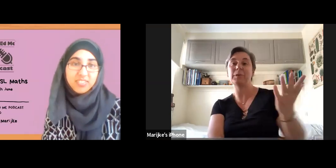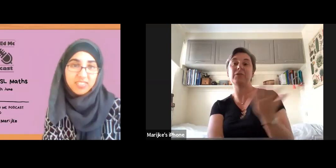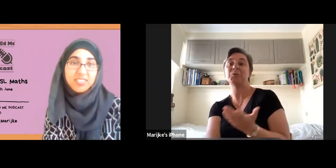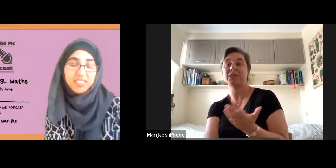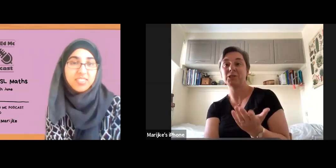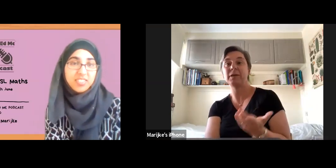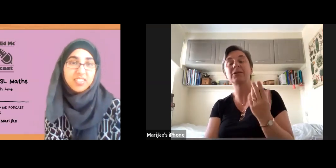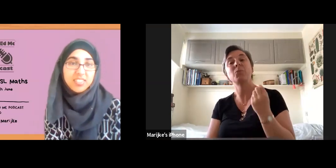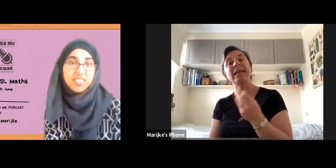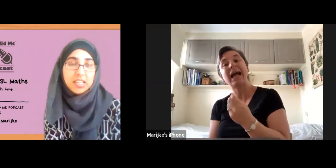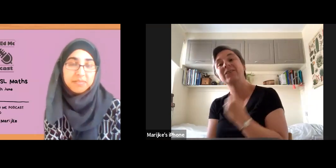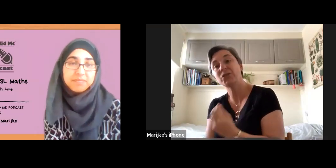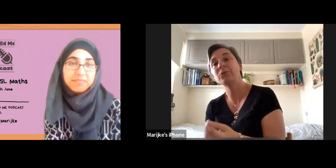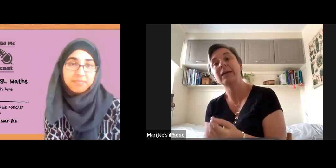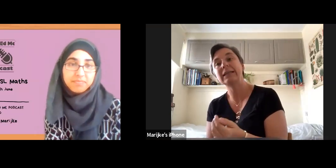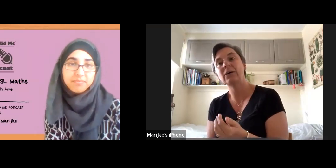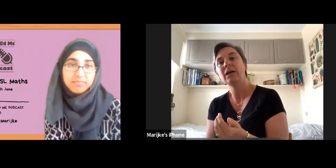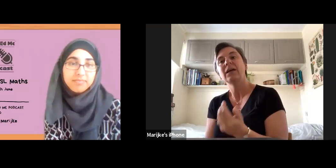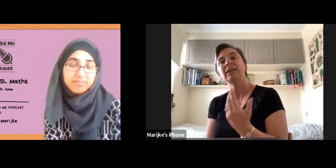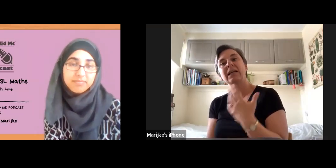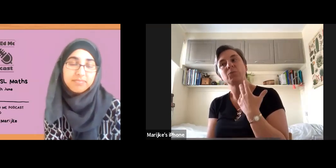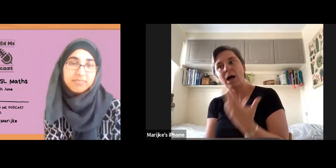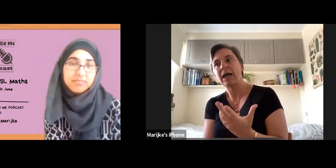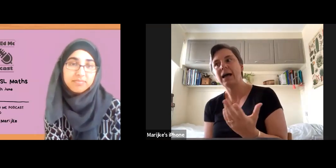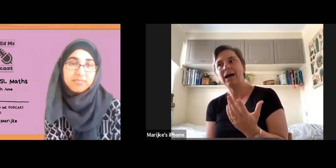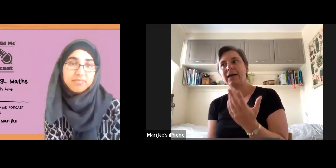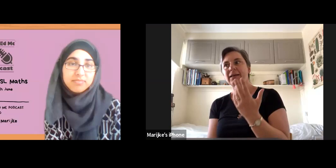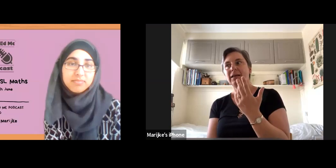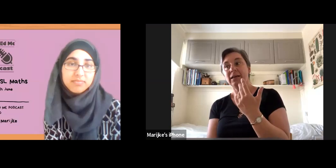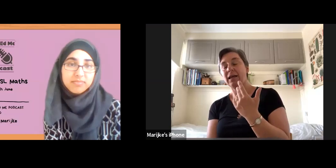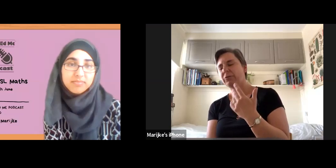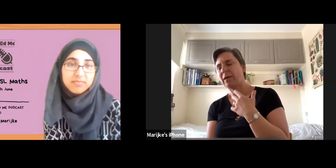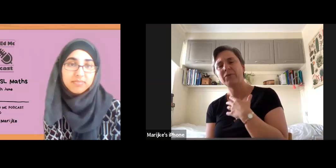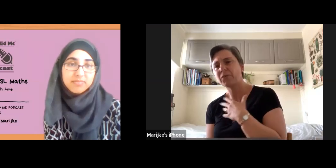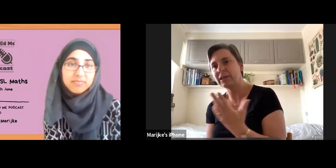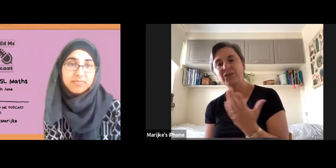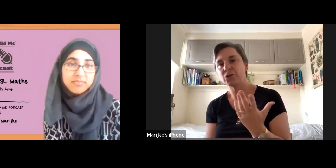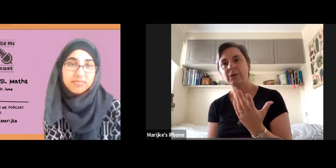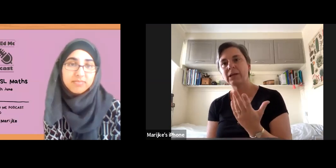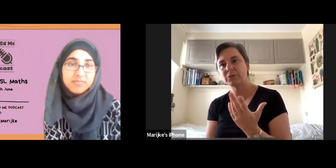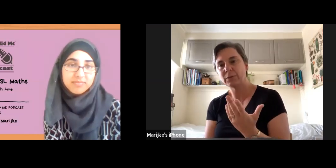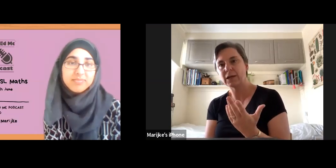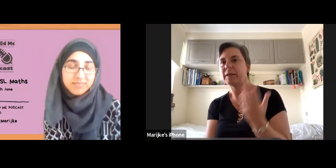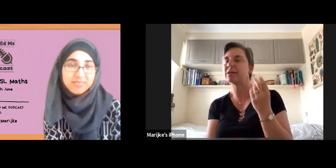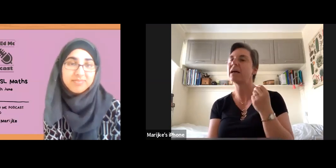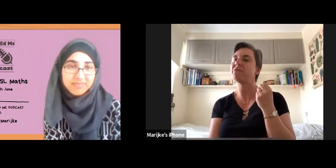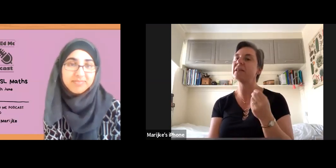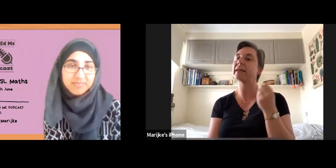privileged position, because we can do that now. And that is why I'm thoroughly enjoying what I'm doing now, because I feel I can